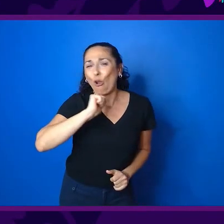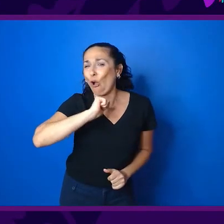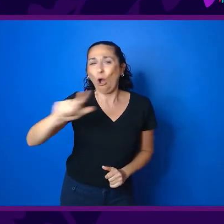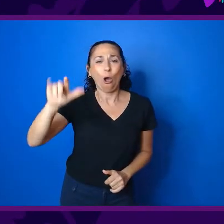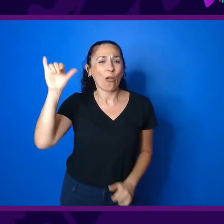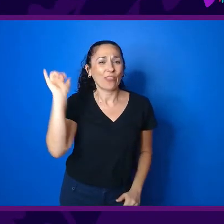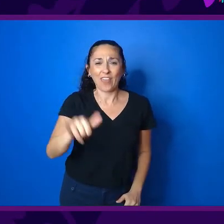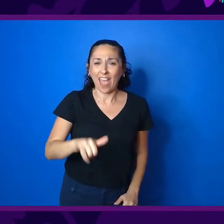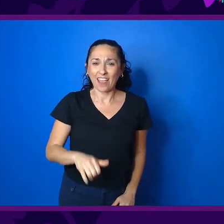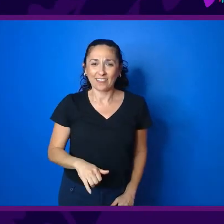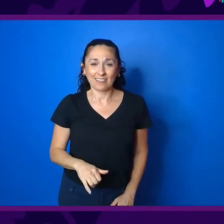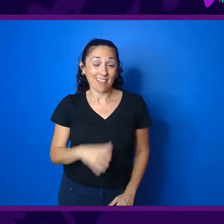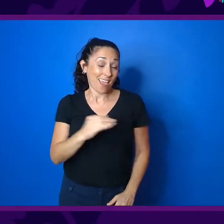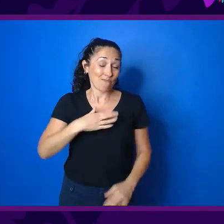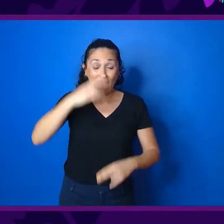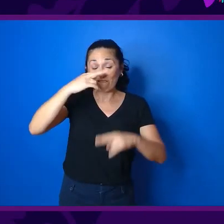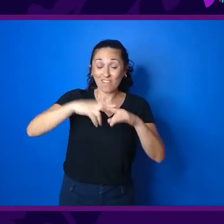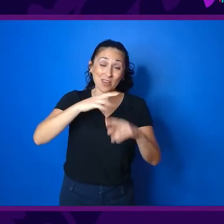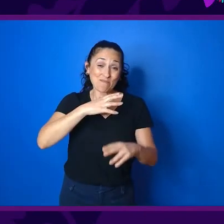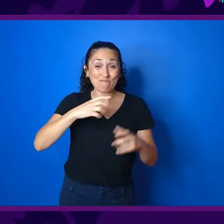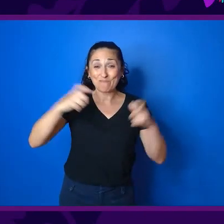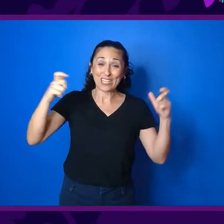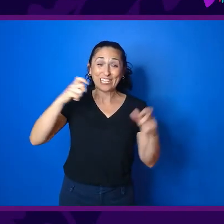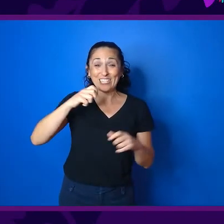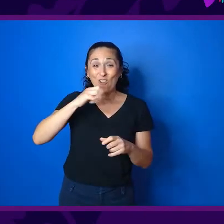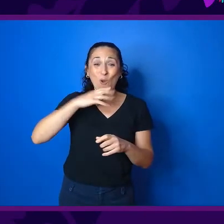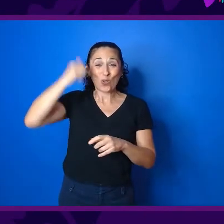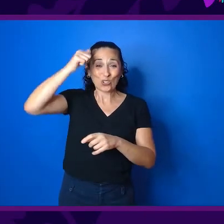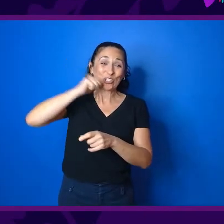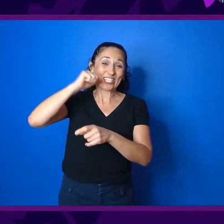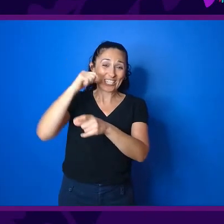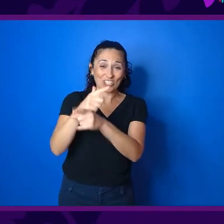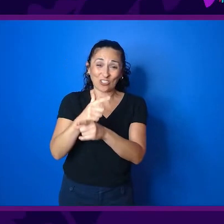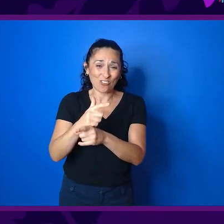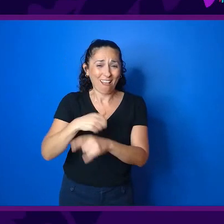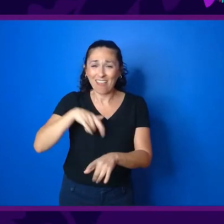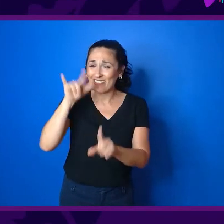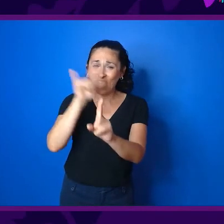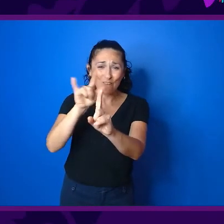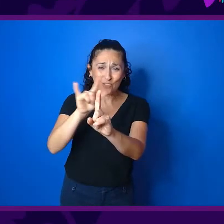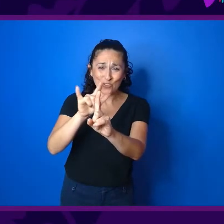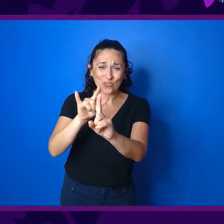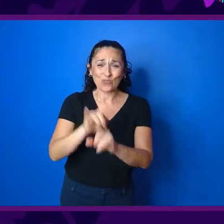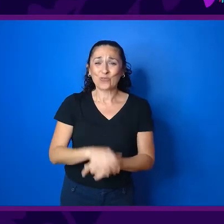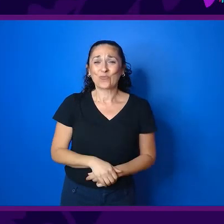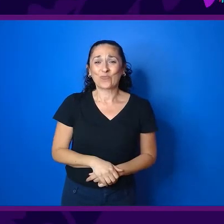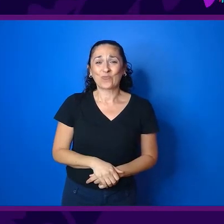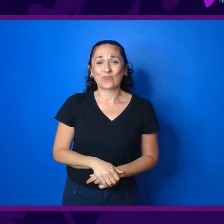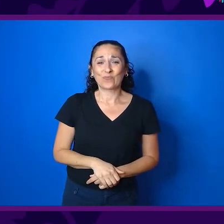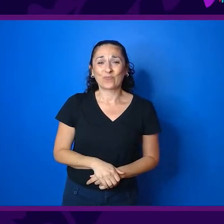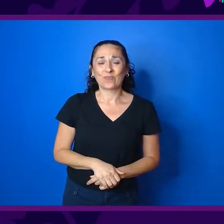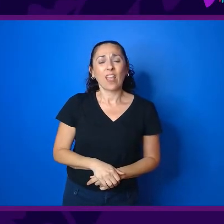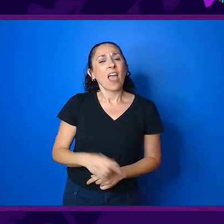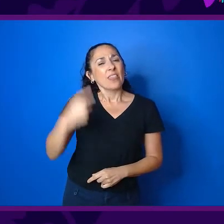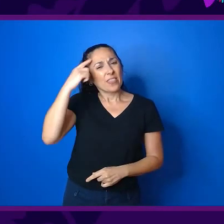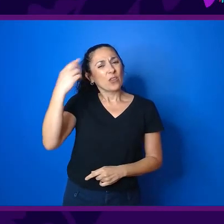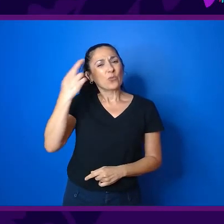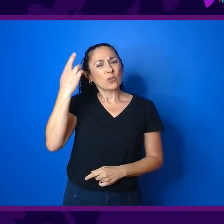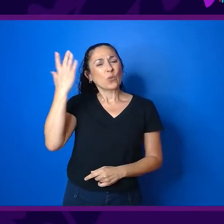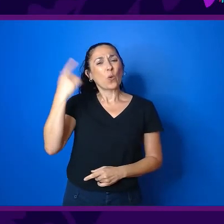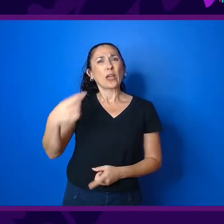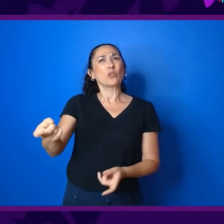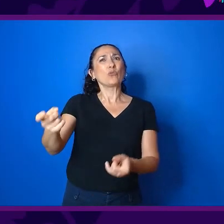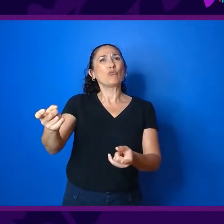big sister. I love you. And I think the reason that you bring so much change is